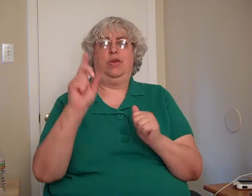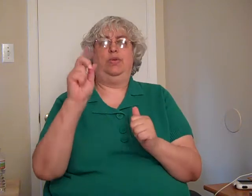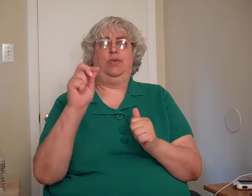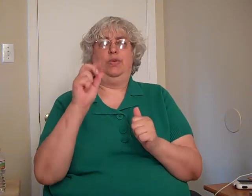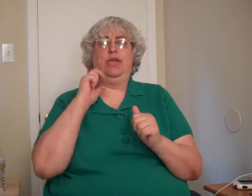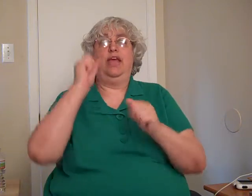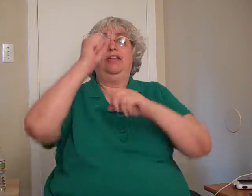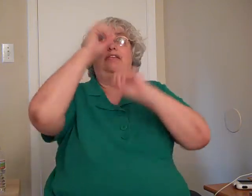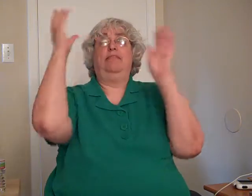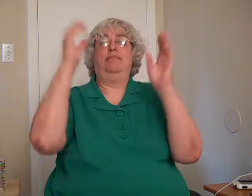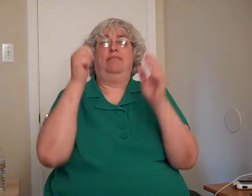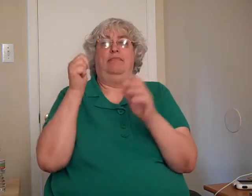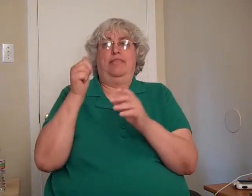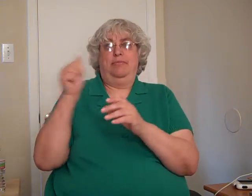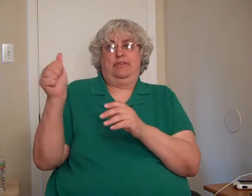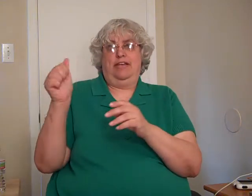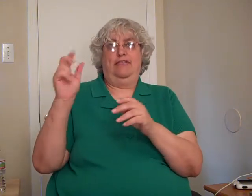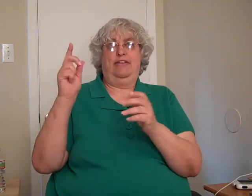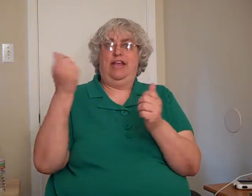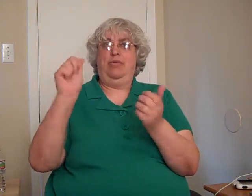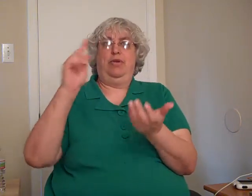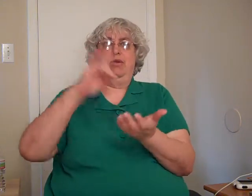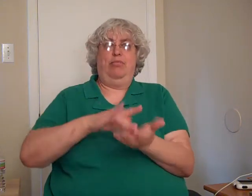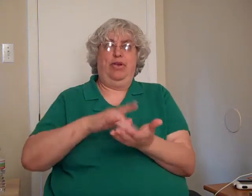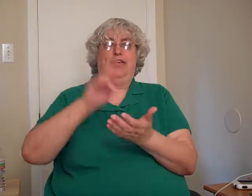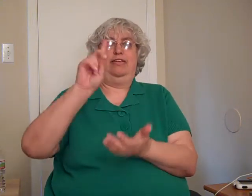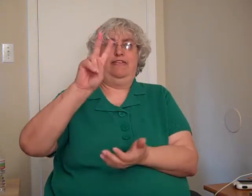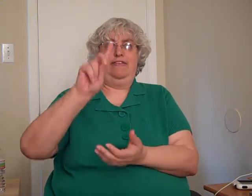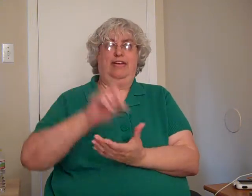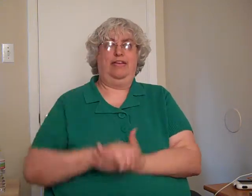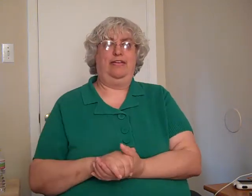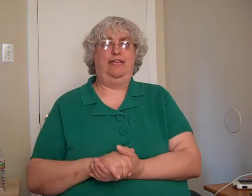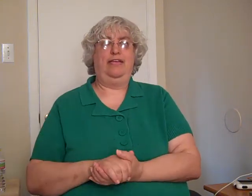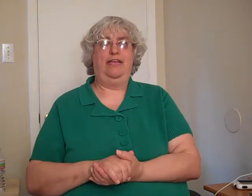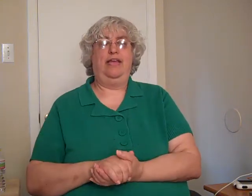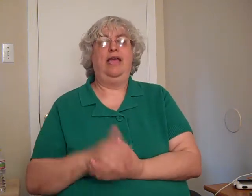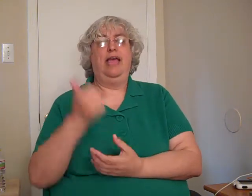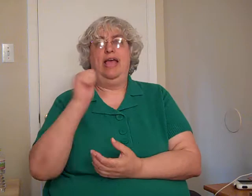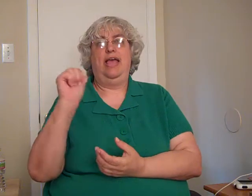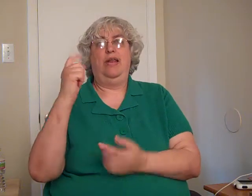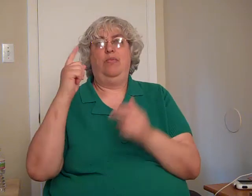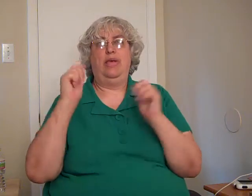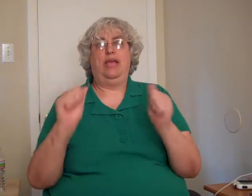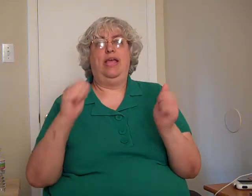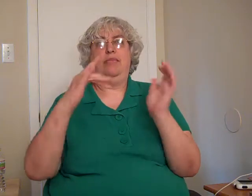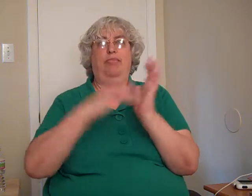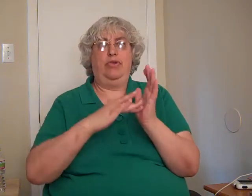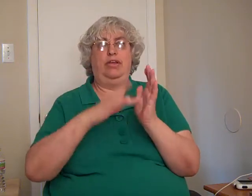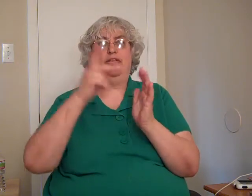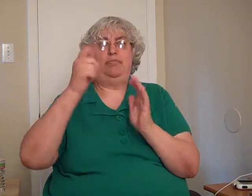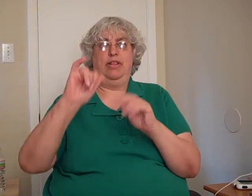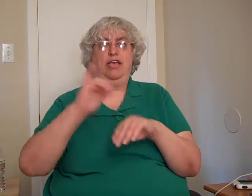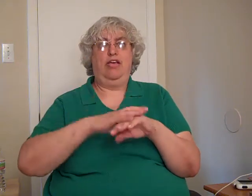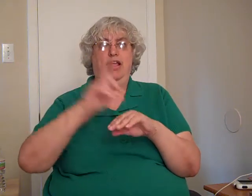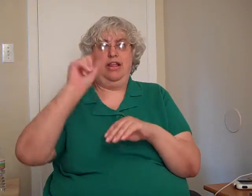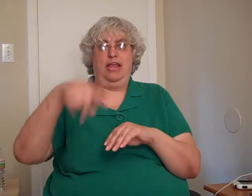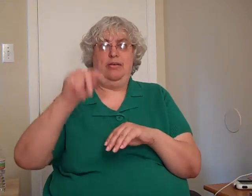that. Anybody can press play on a DVD. Anybody can press play on a laptop. So again, use those